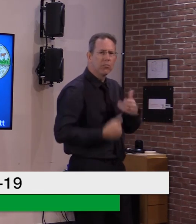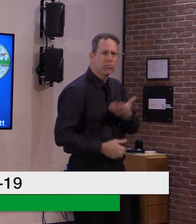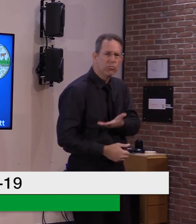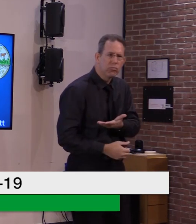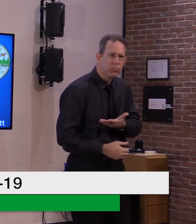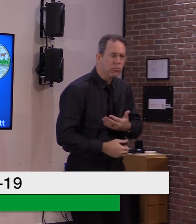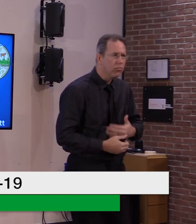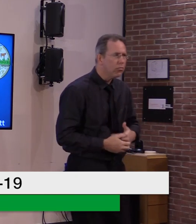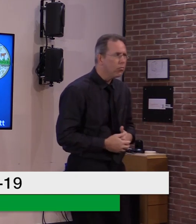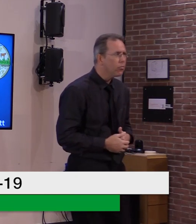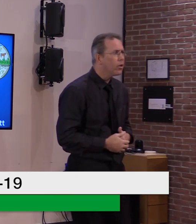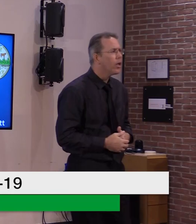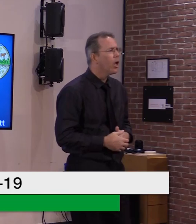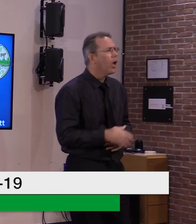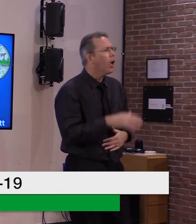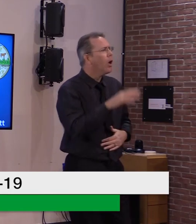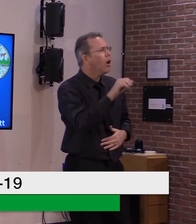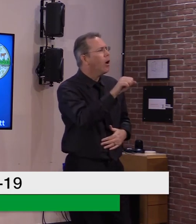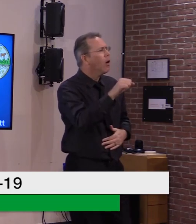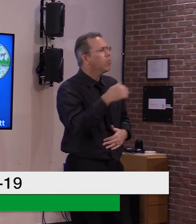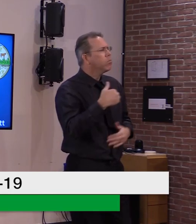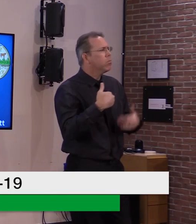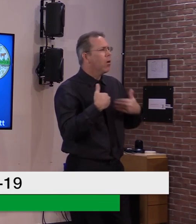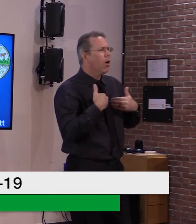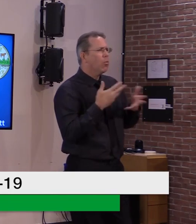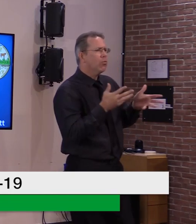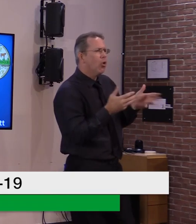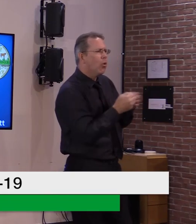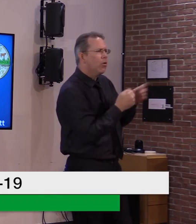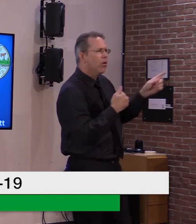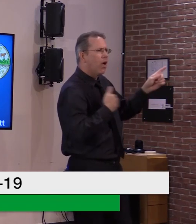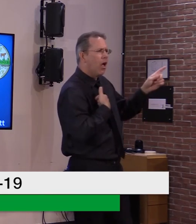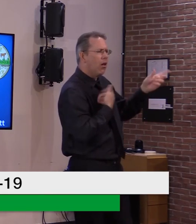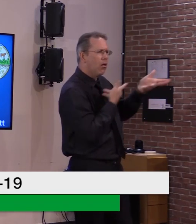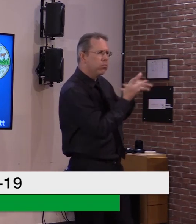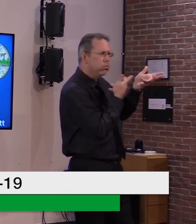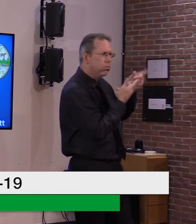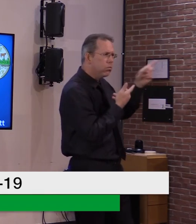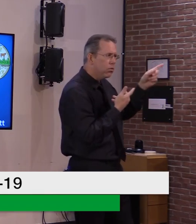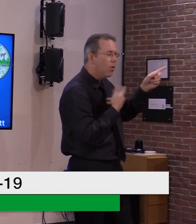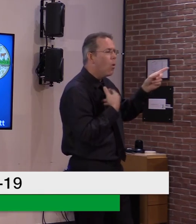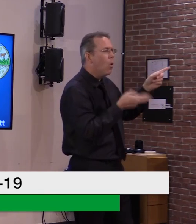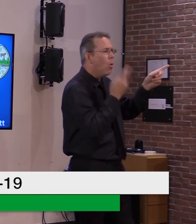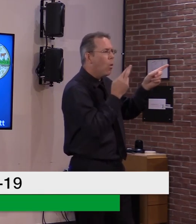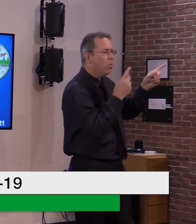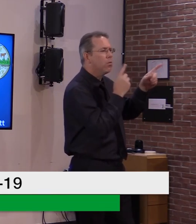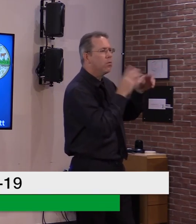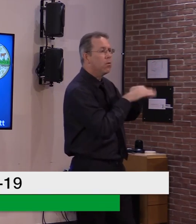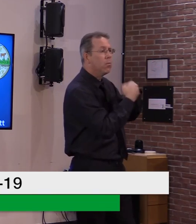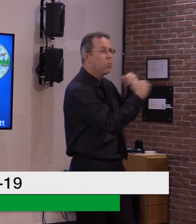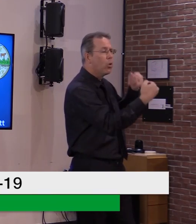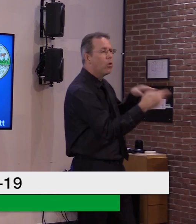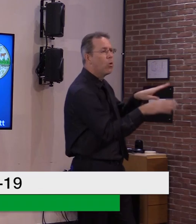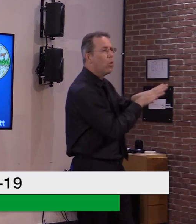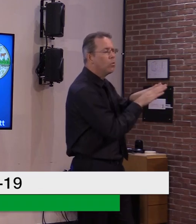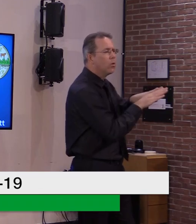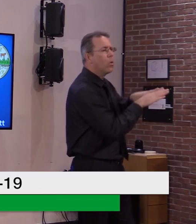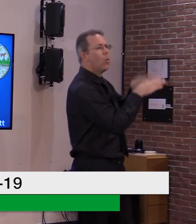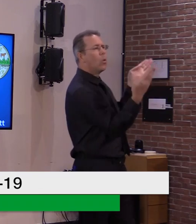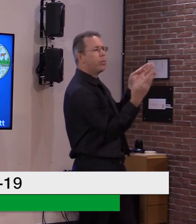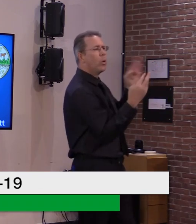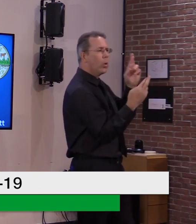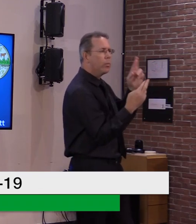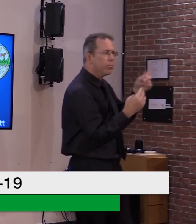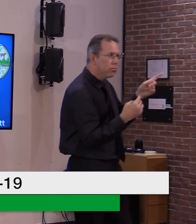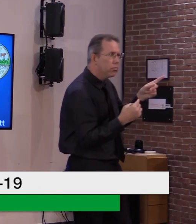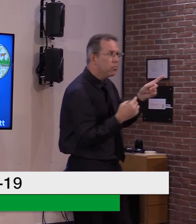time from my perspective what we've been planning you know we we've used the travel map and the modeling over the last number of